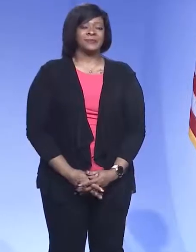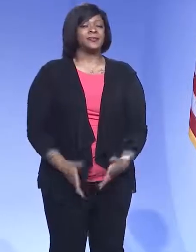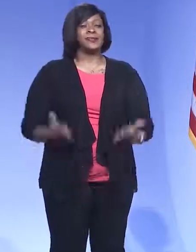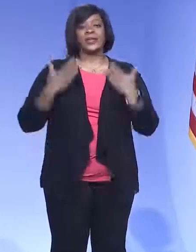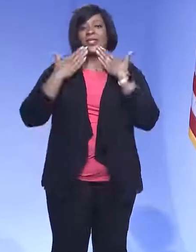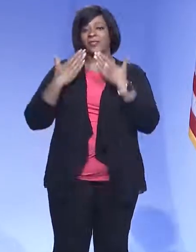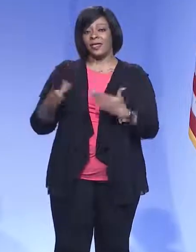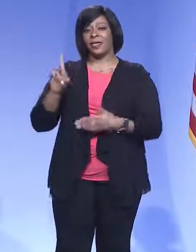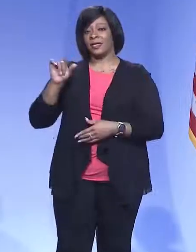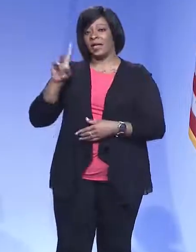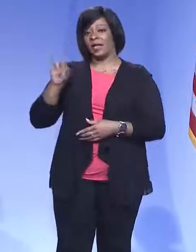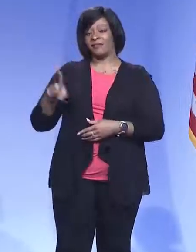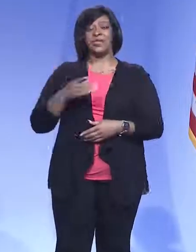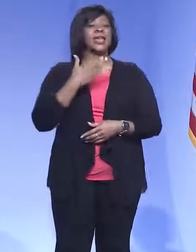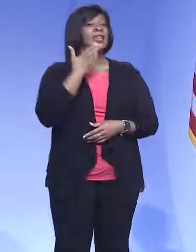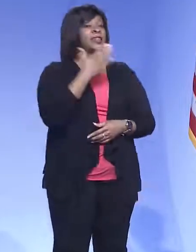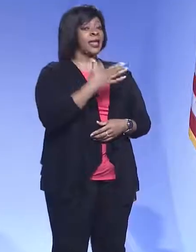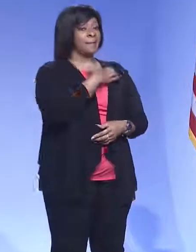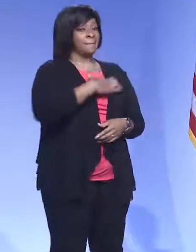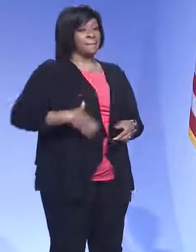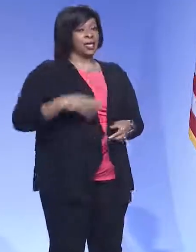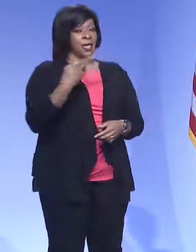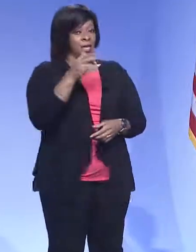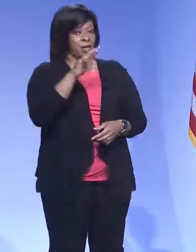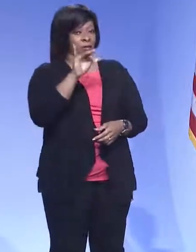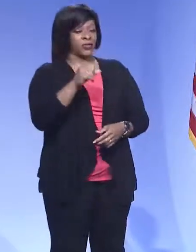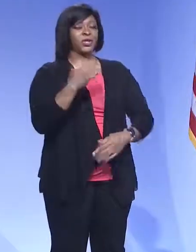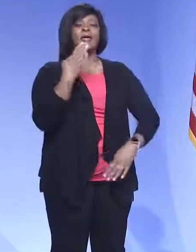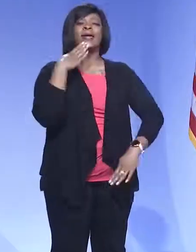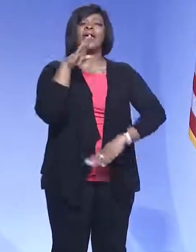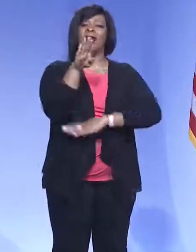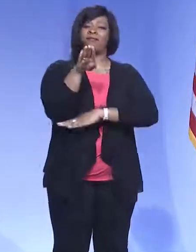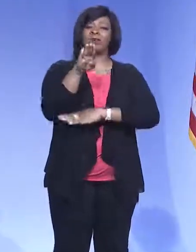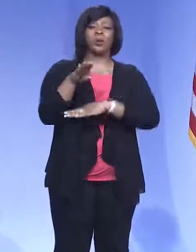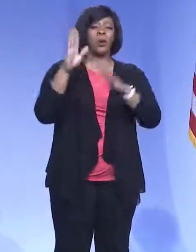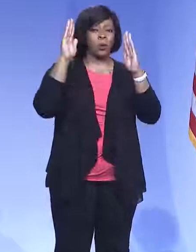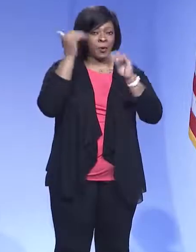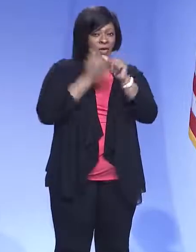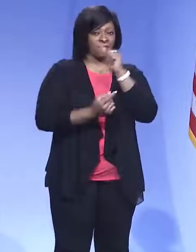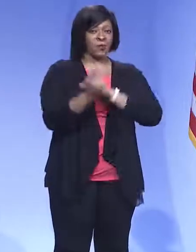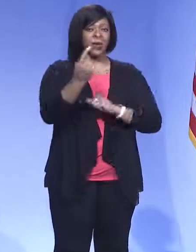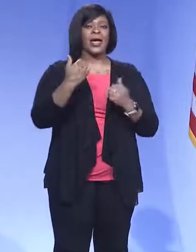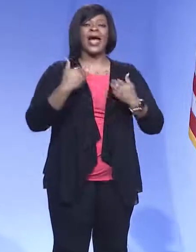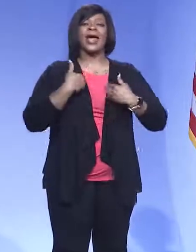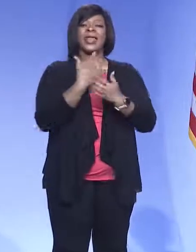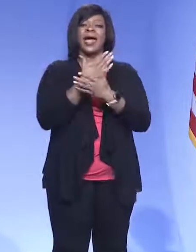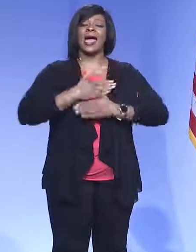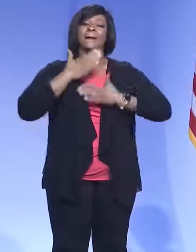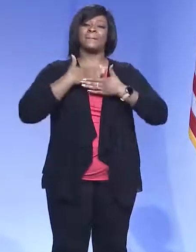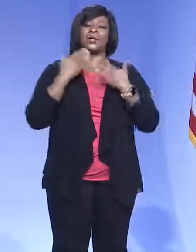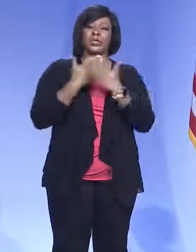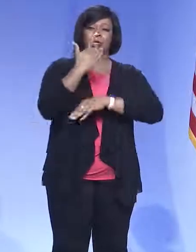Thank you, David, and thank you, Mayor Harris. Good afternoon, everyone, and I hope everyone had a happy